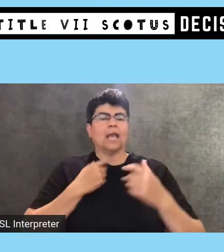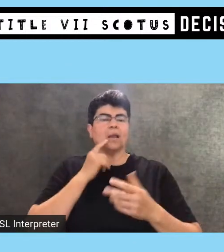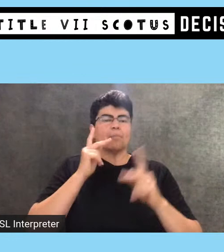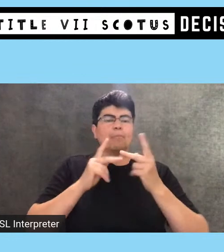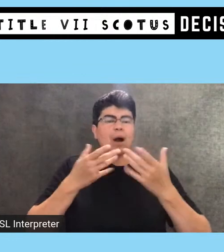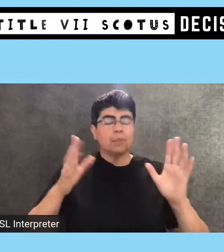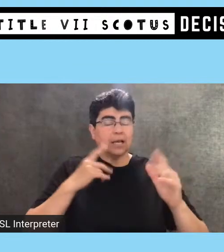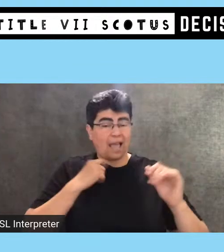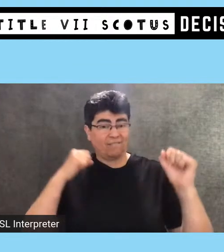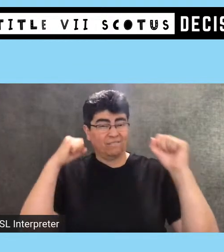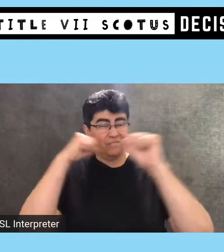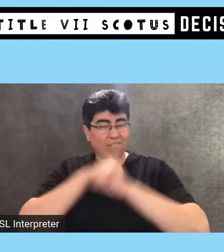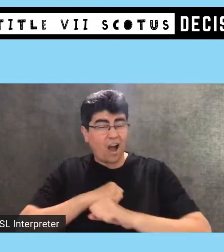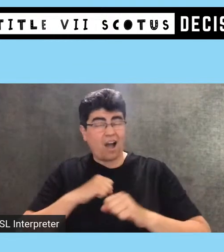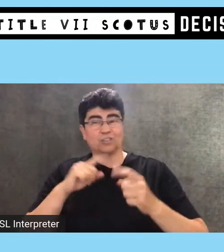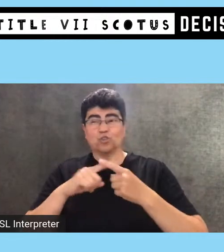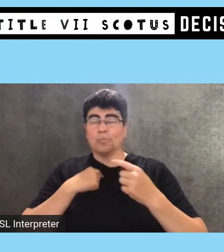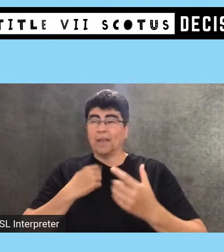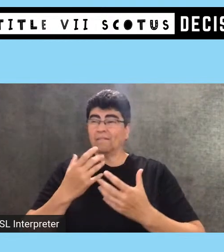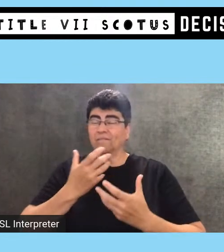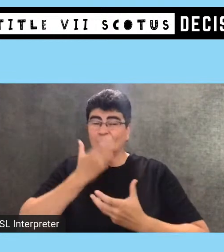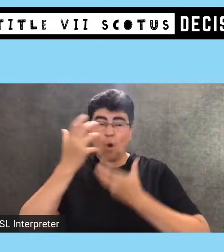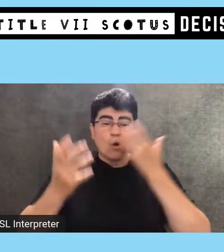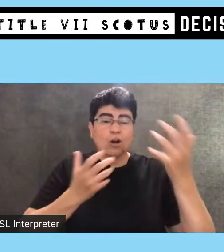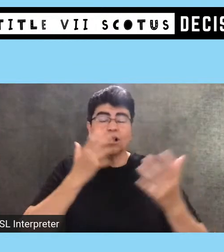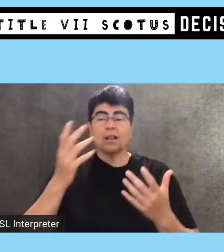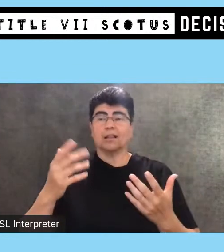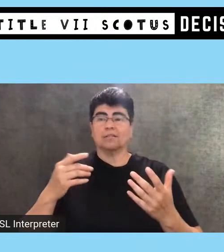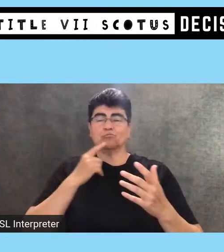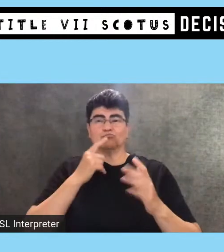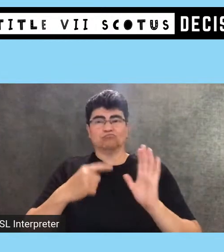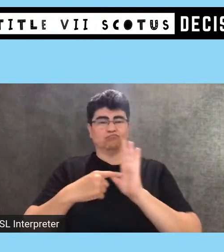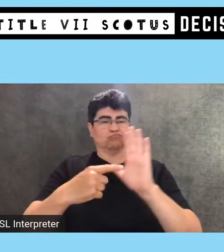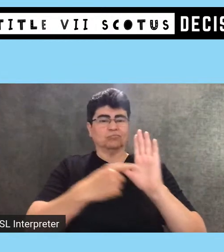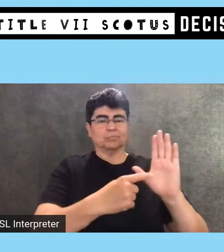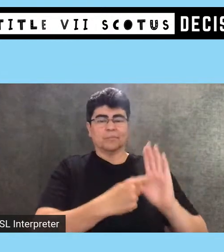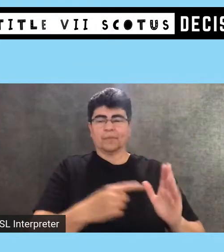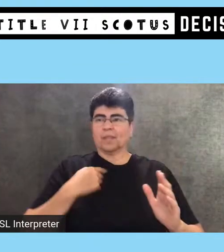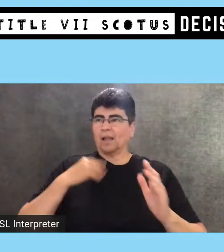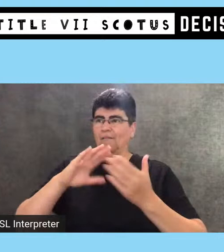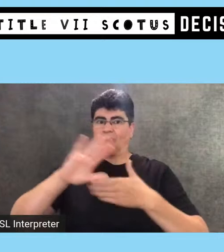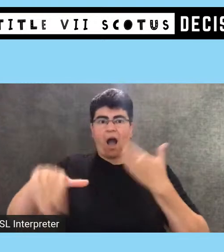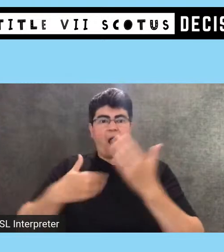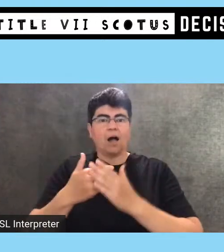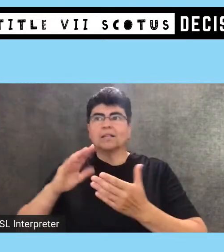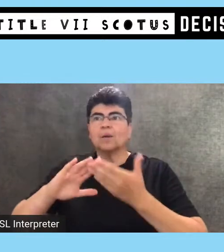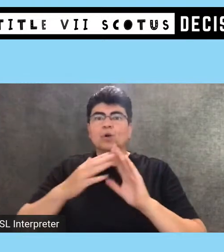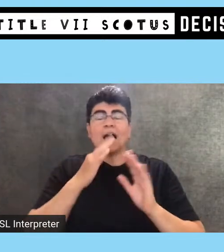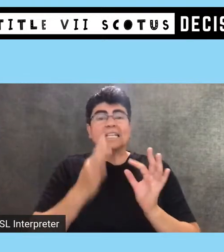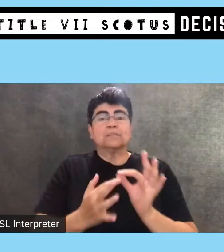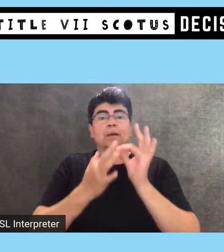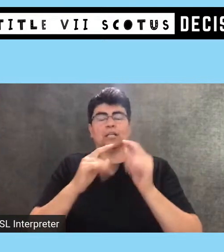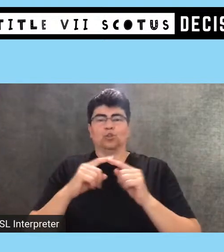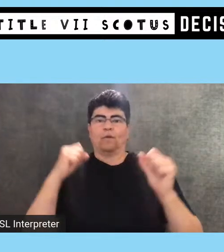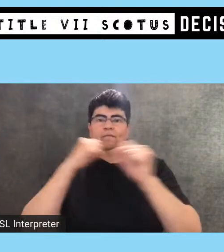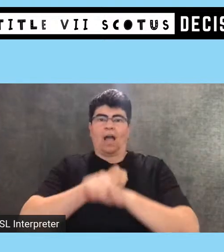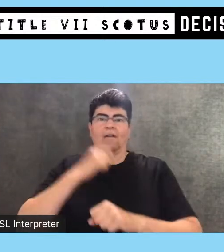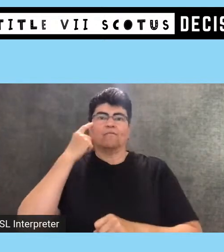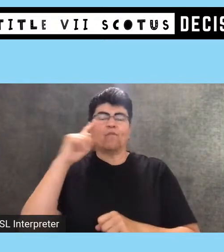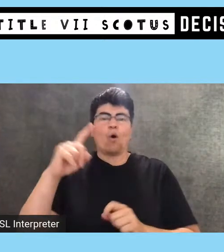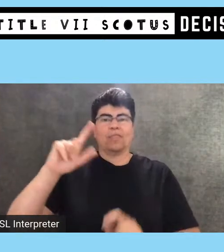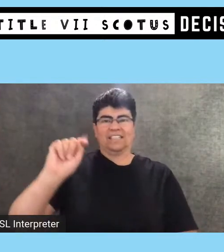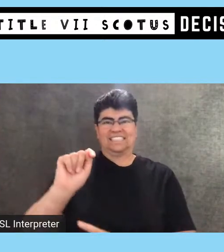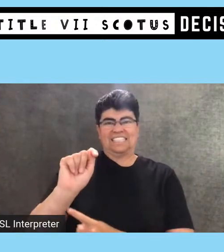to be vocal members of all communities and especially to fight for the T